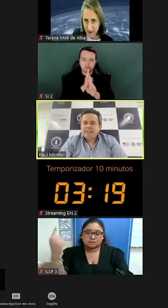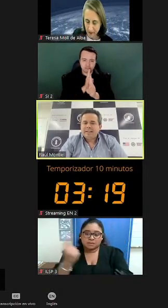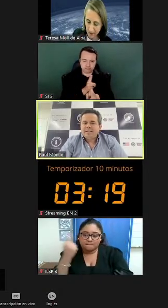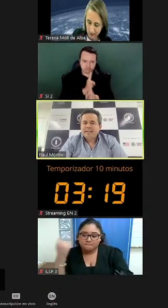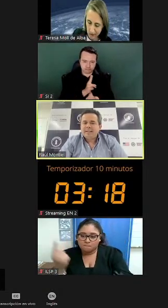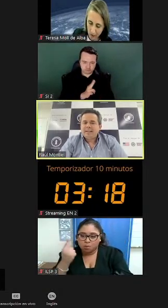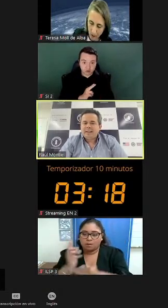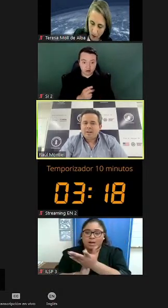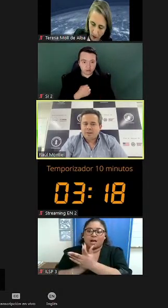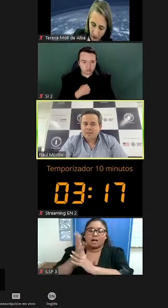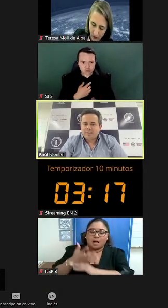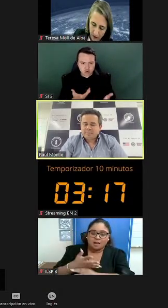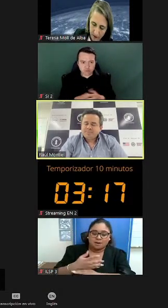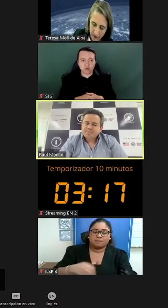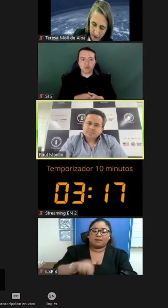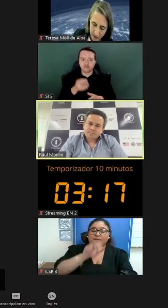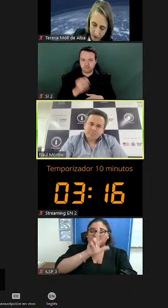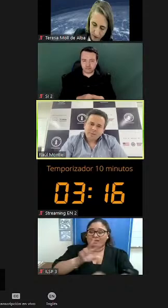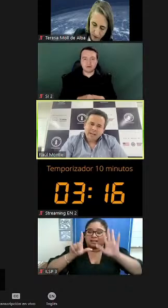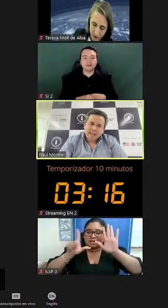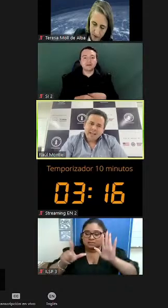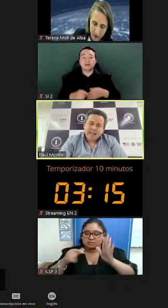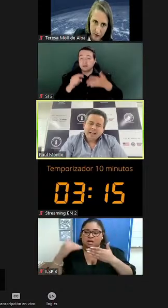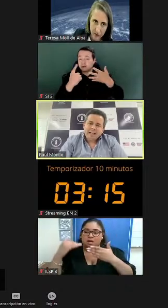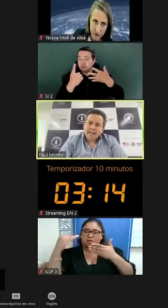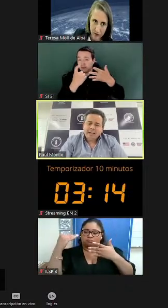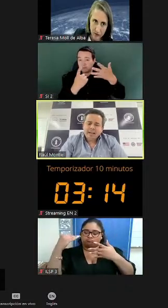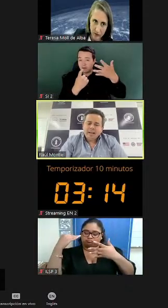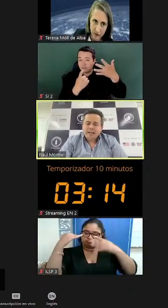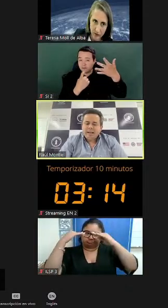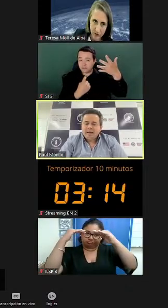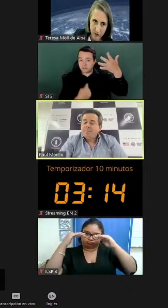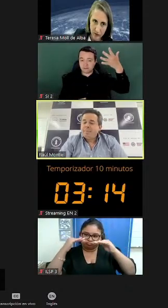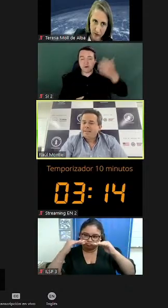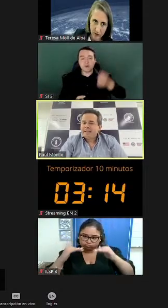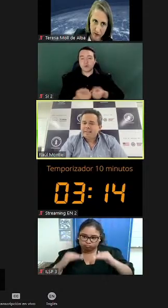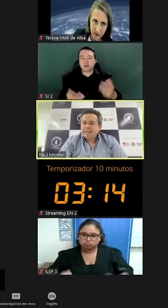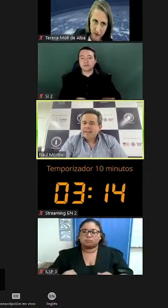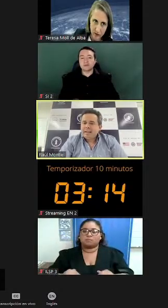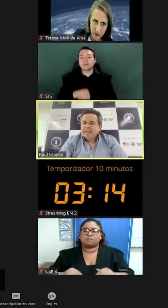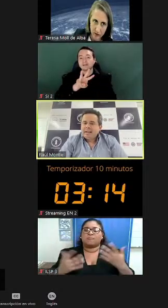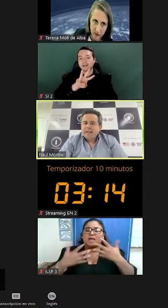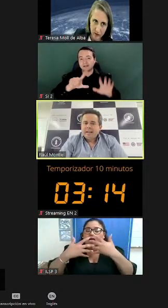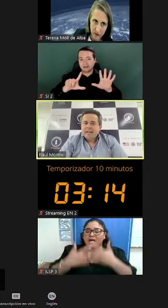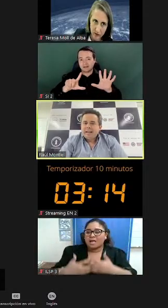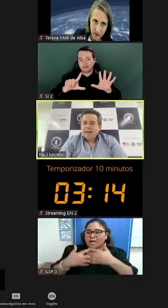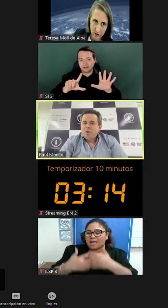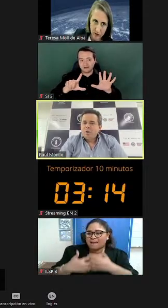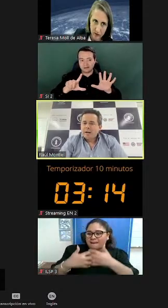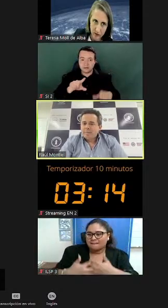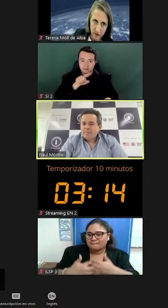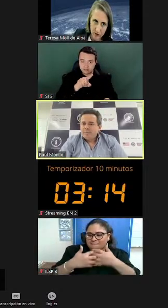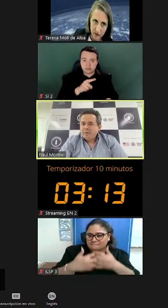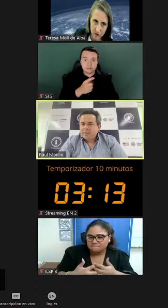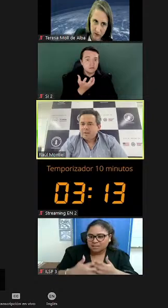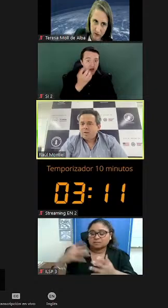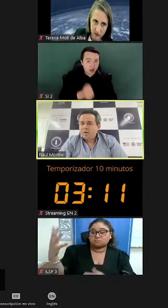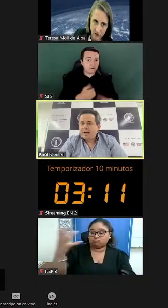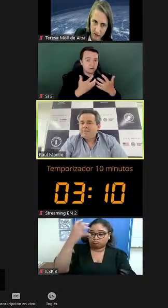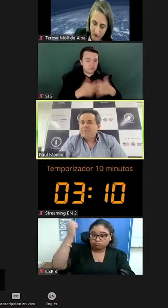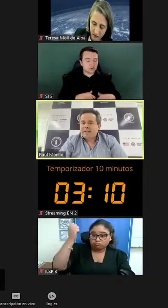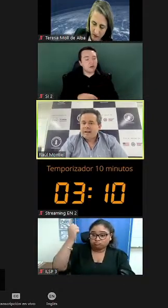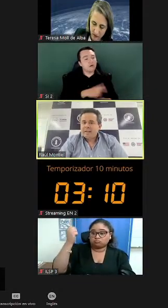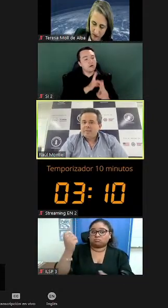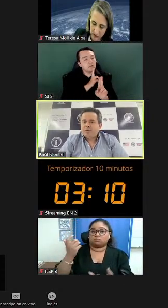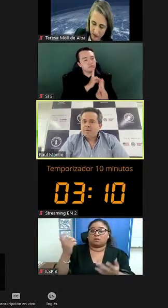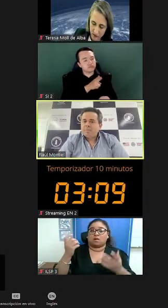companies and assesses them in 37 indicators and this companies that